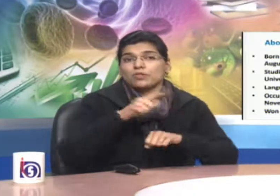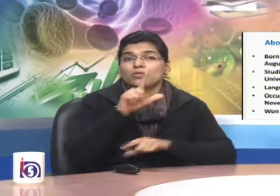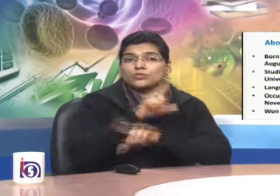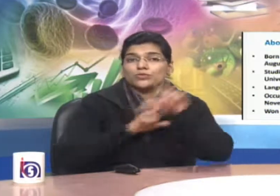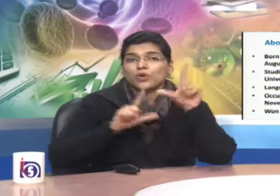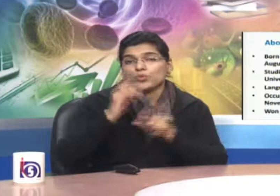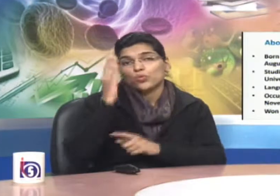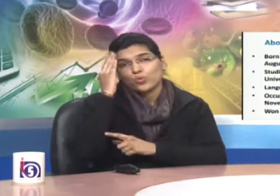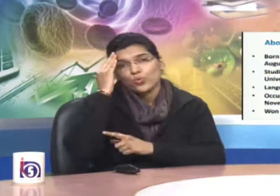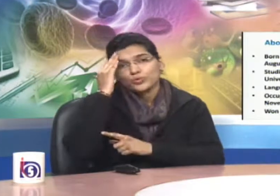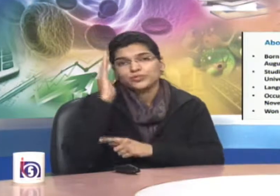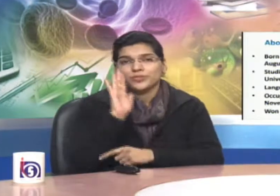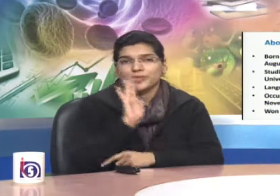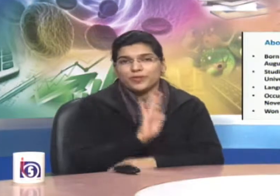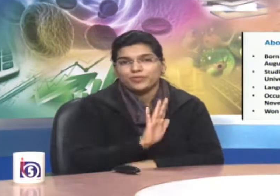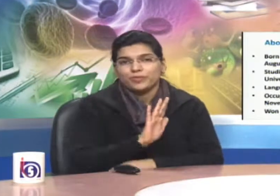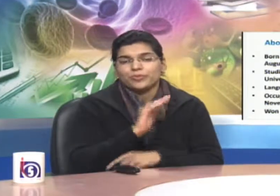and English.